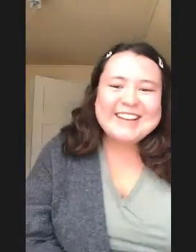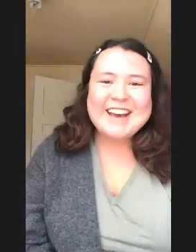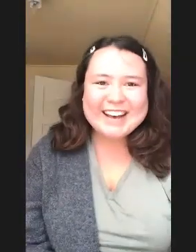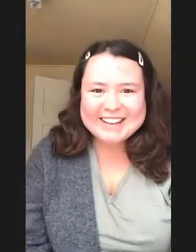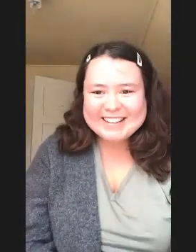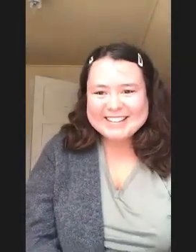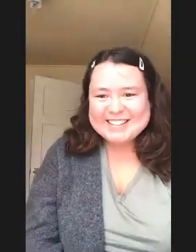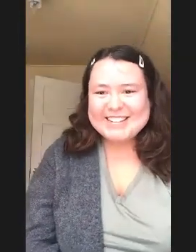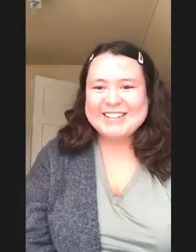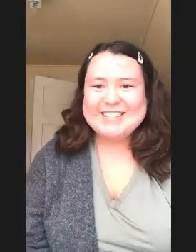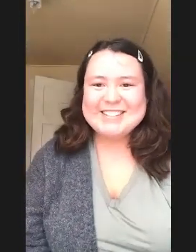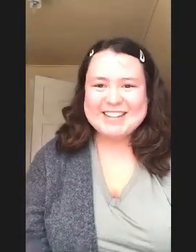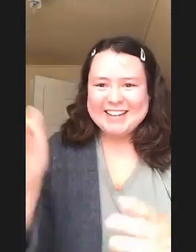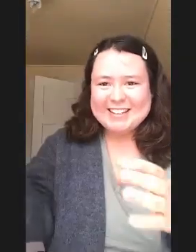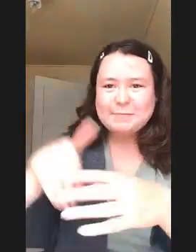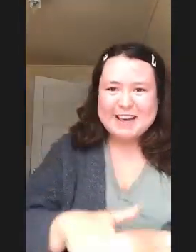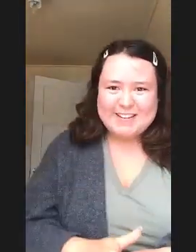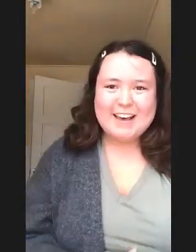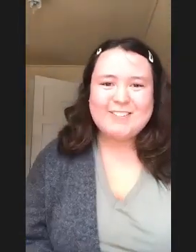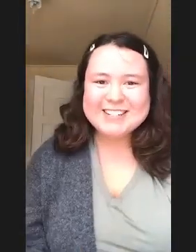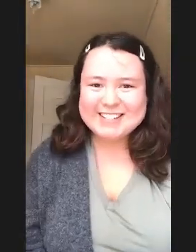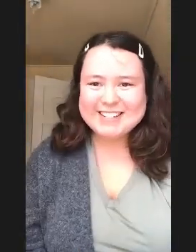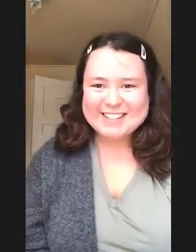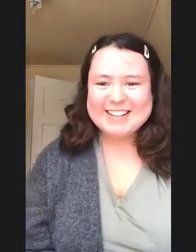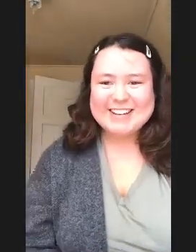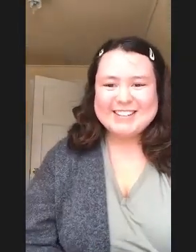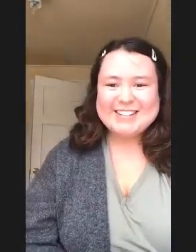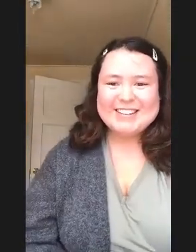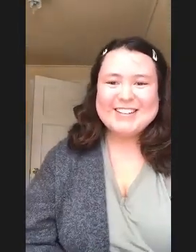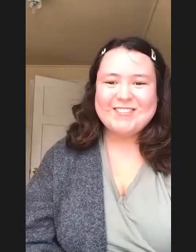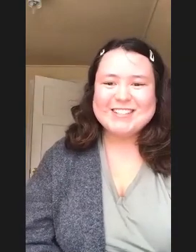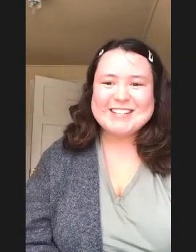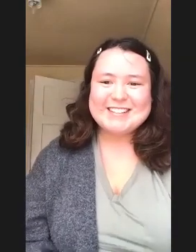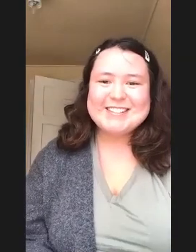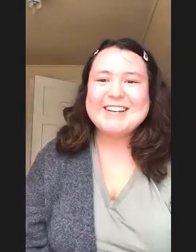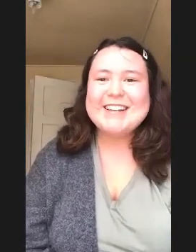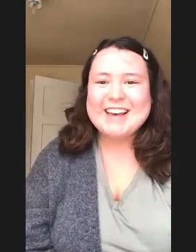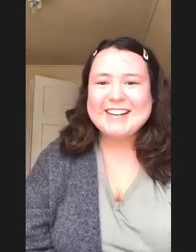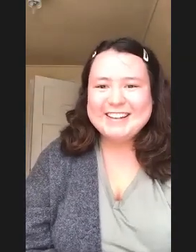Yeah. Just to kind of expand on that question, to give you more signs. But yeah.